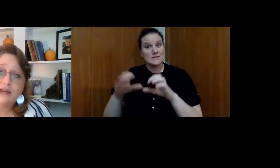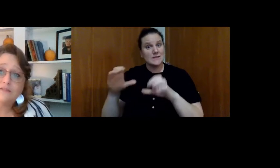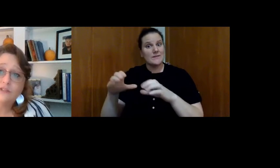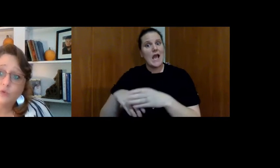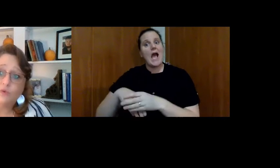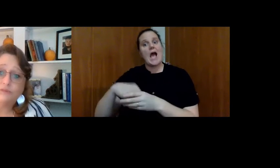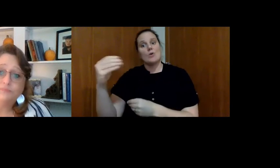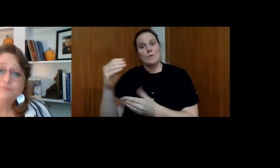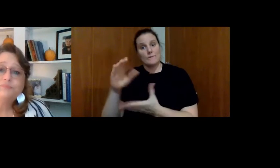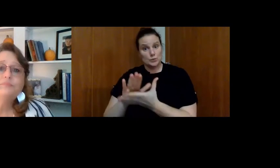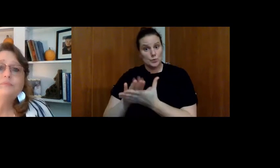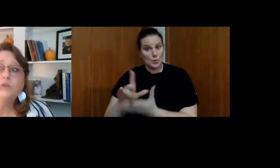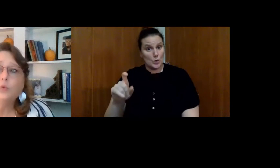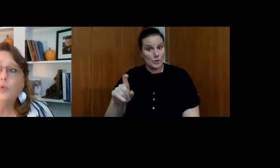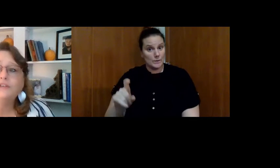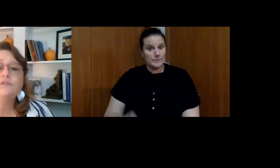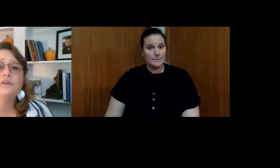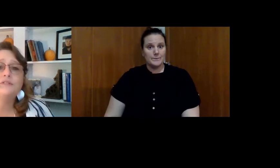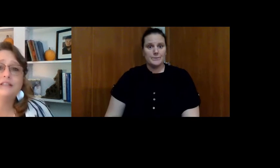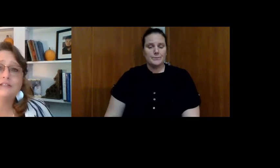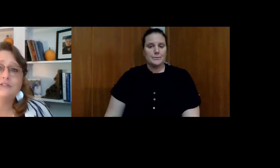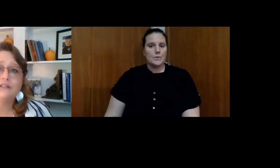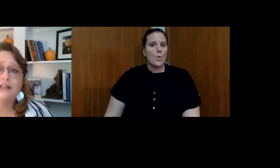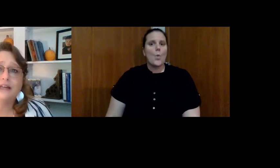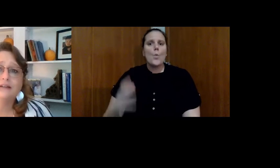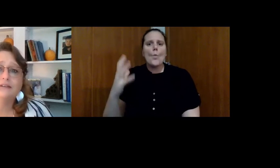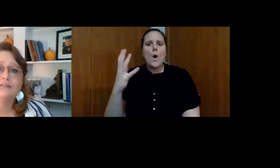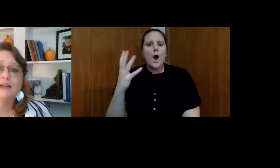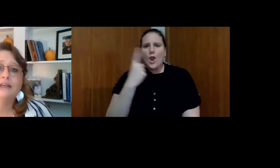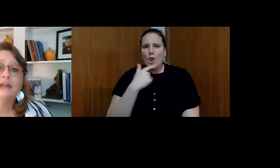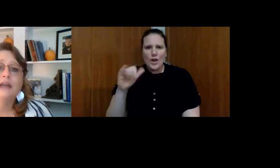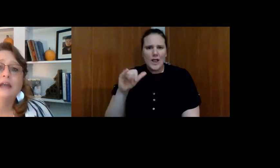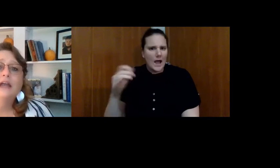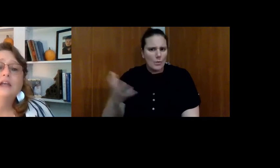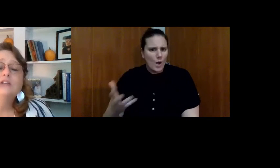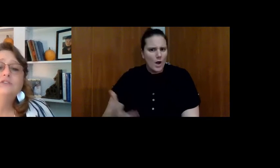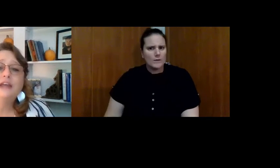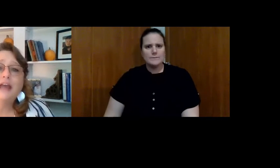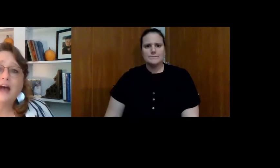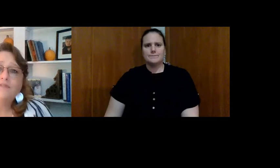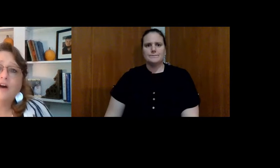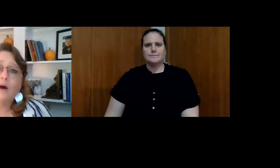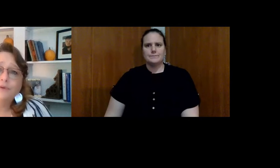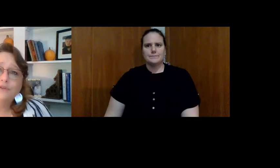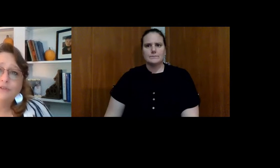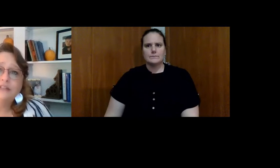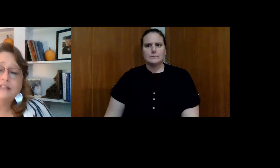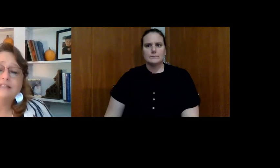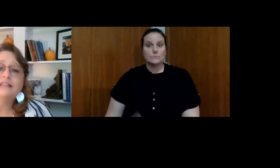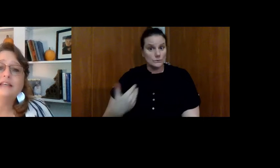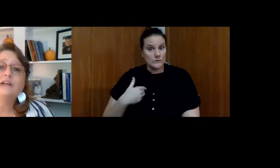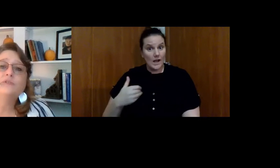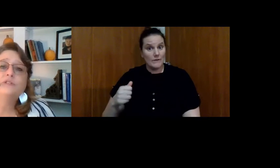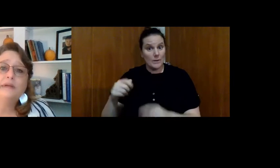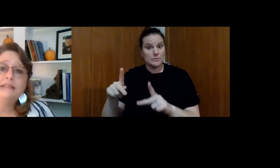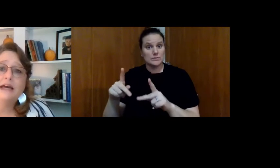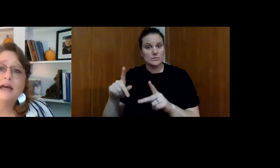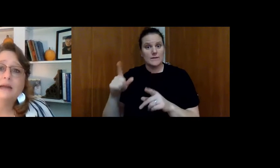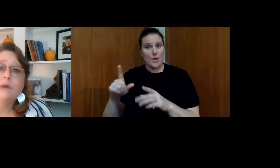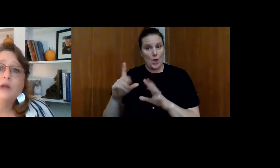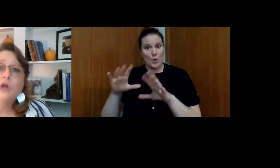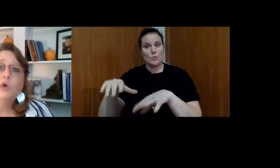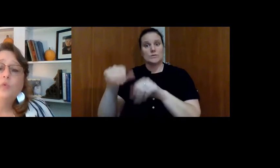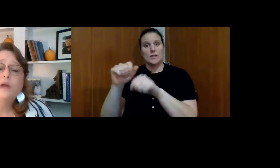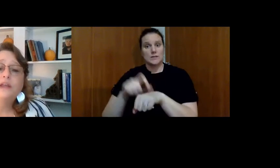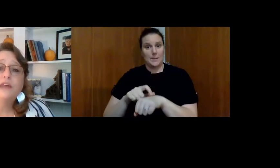outside of school? What do those things look like, right? Do they have opportunities that they go spend